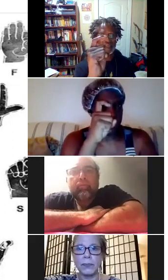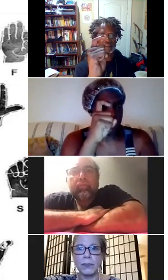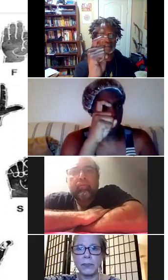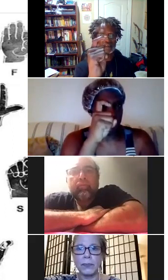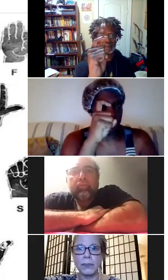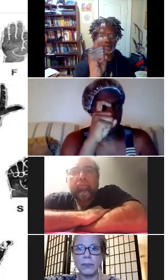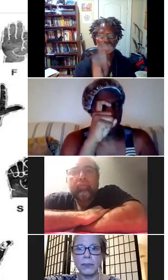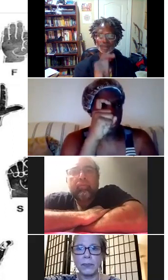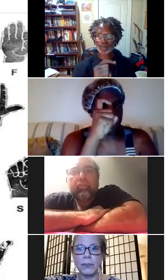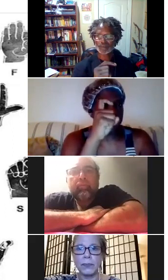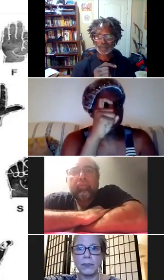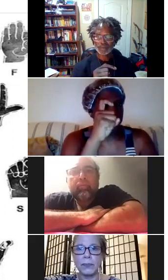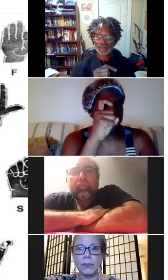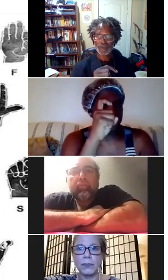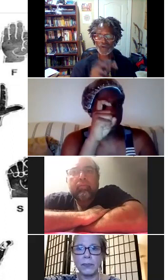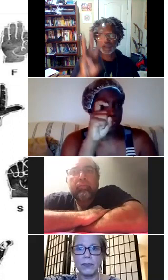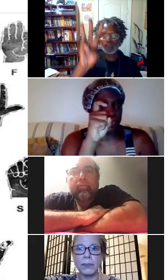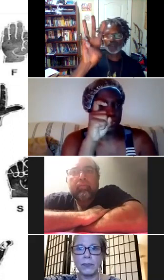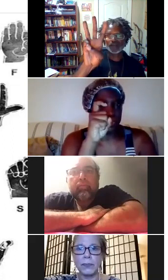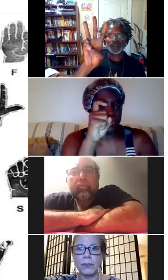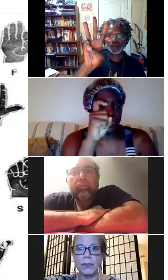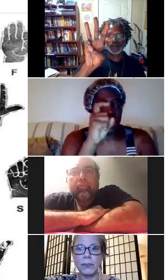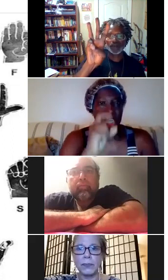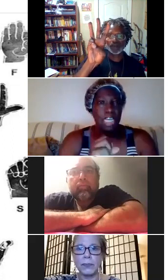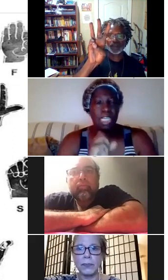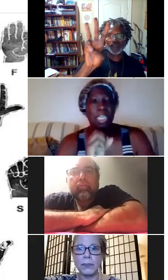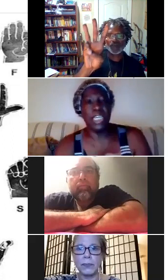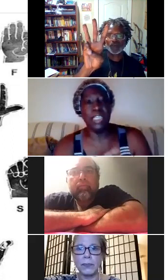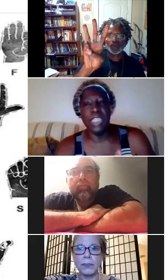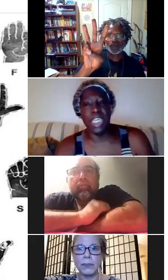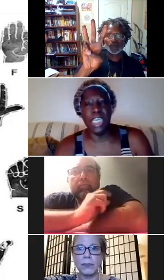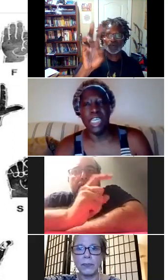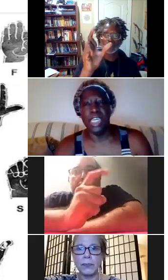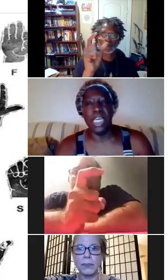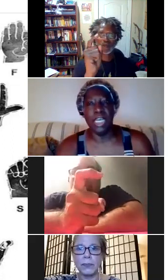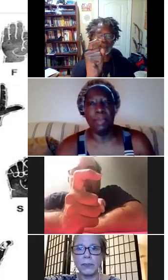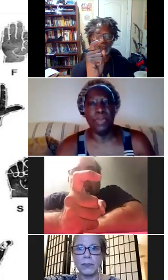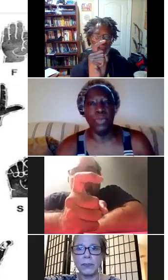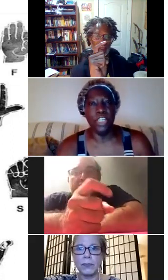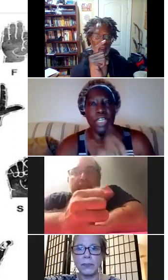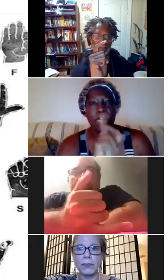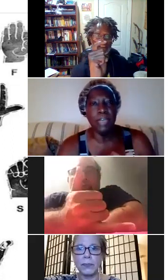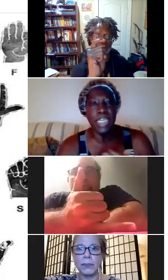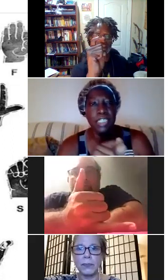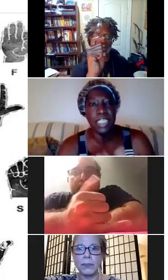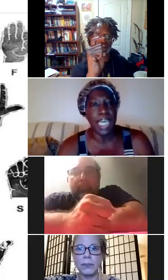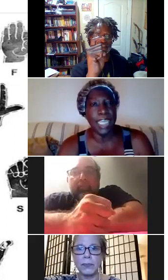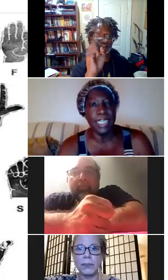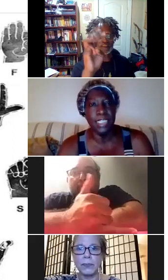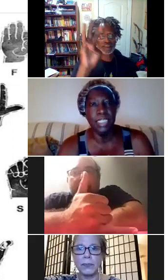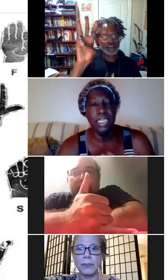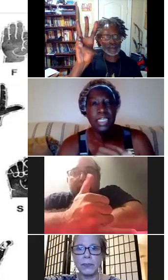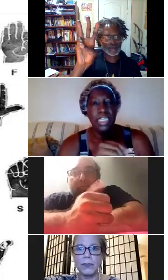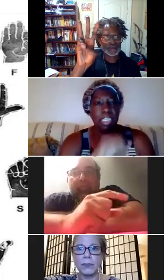like that. Yeah. Okay. So Another W, thing, when you're X, learning